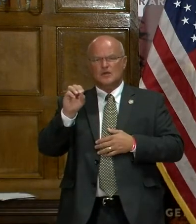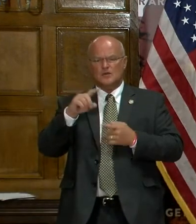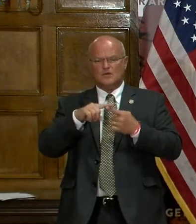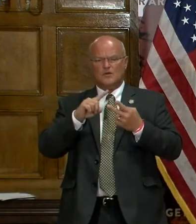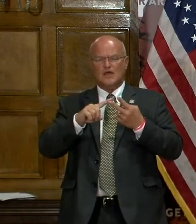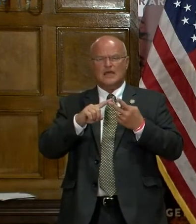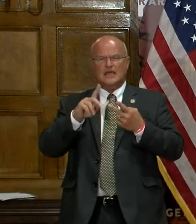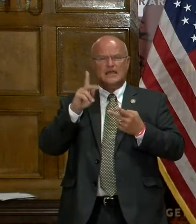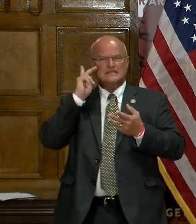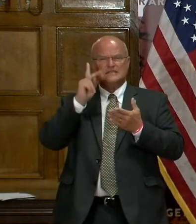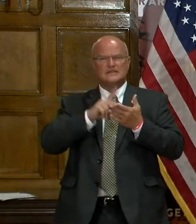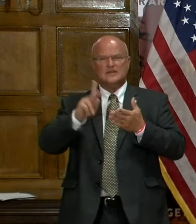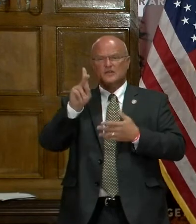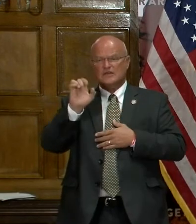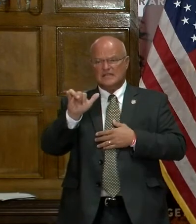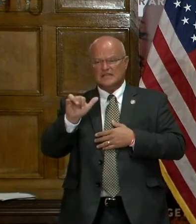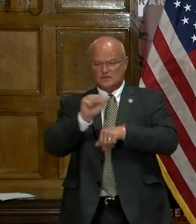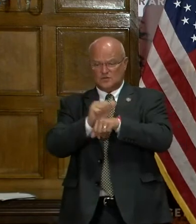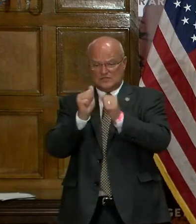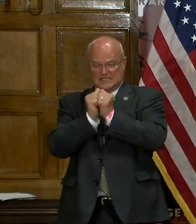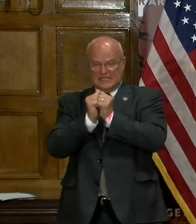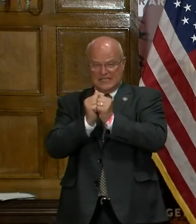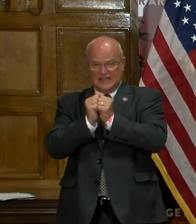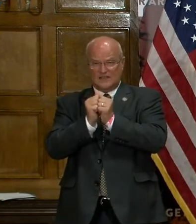to work together to make sure we can